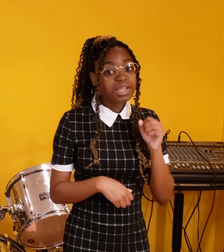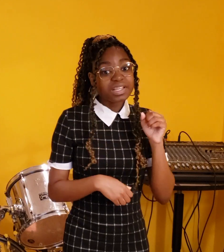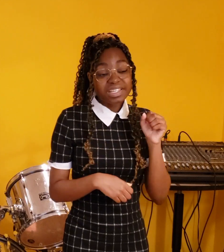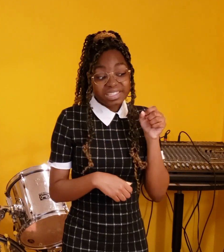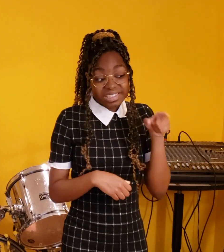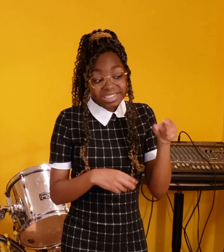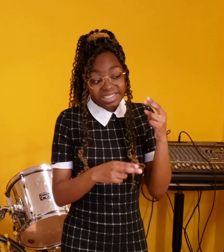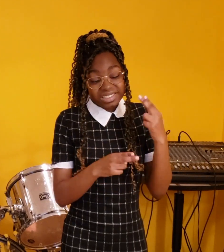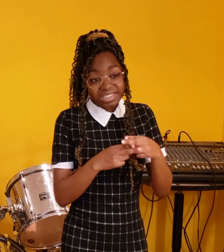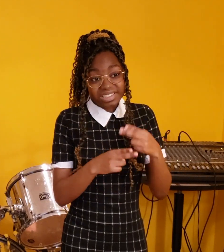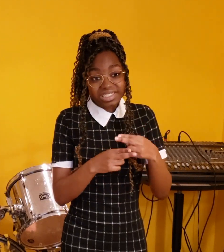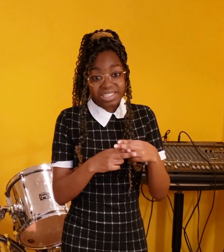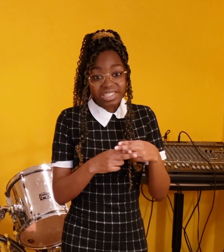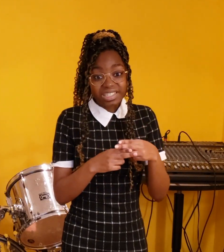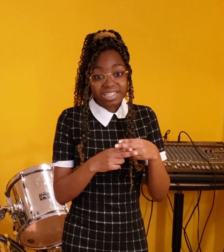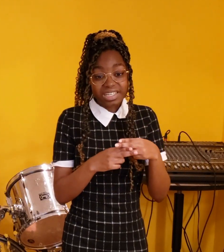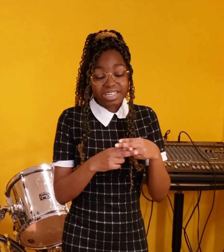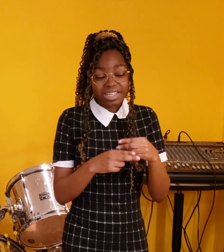This name that we're talking about right here,